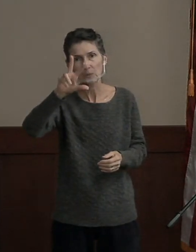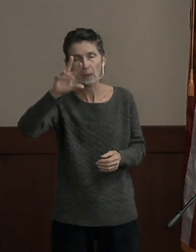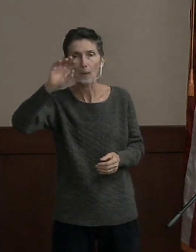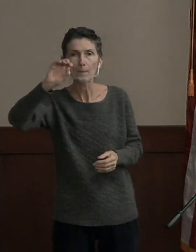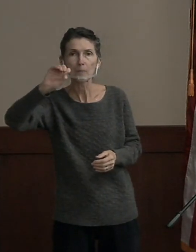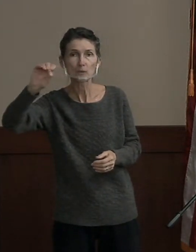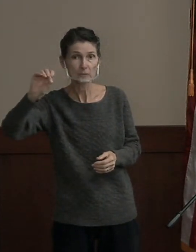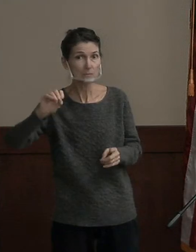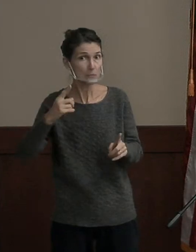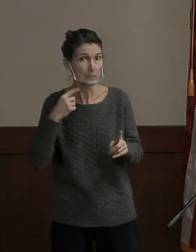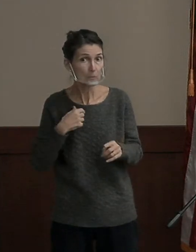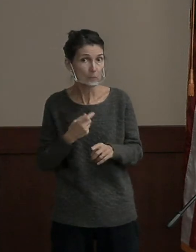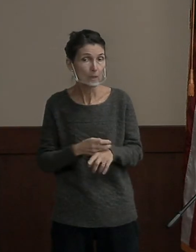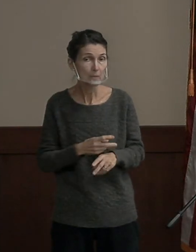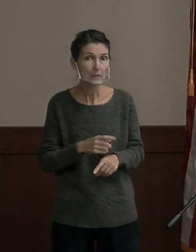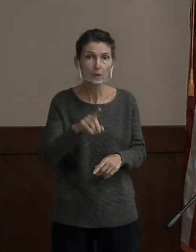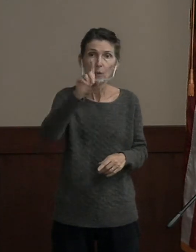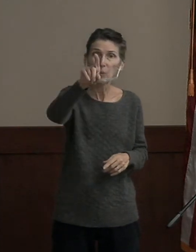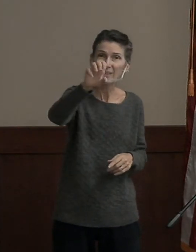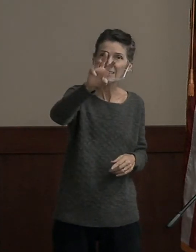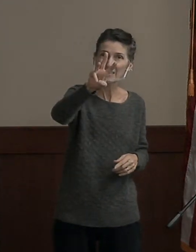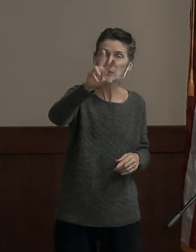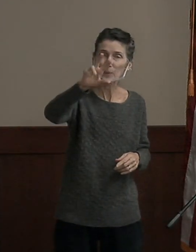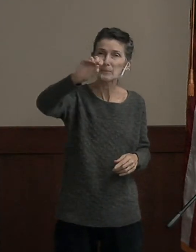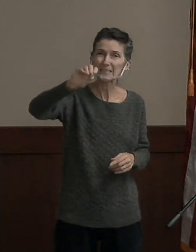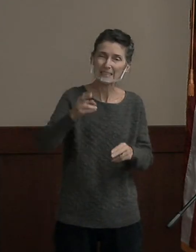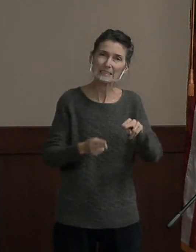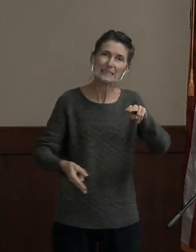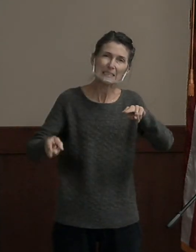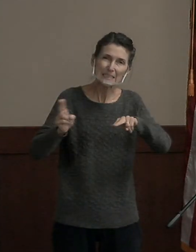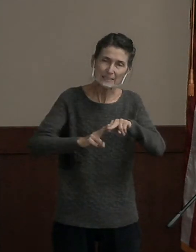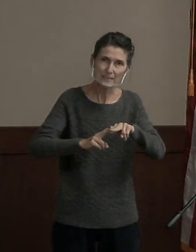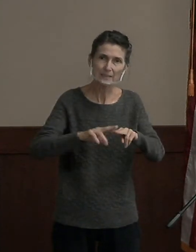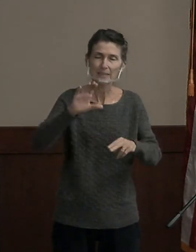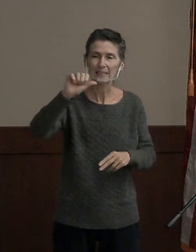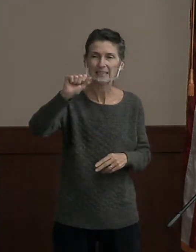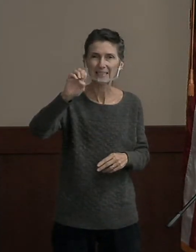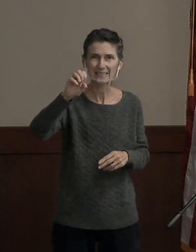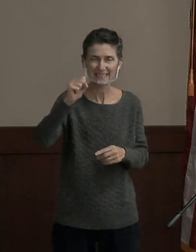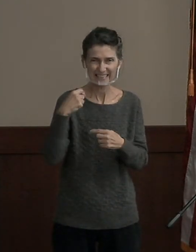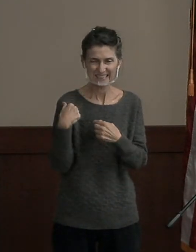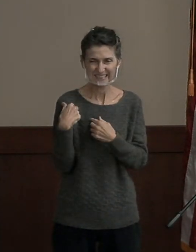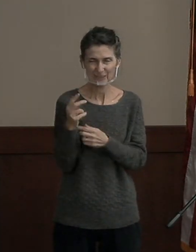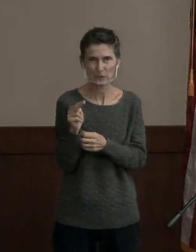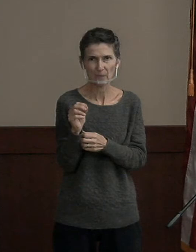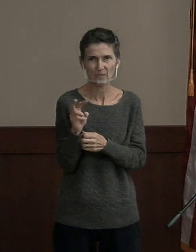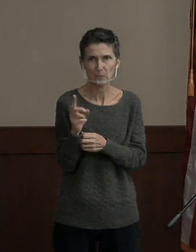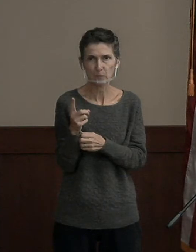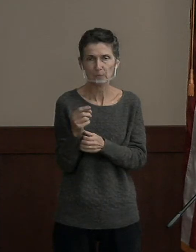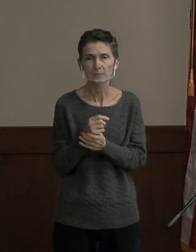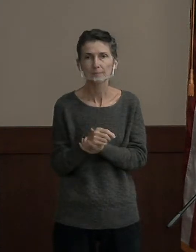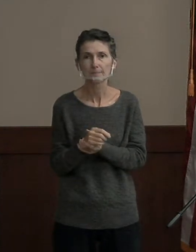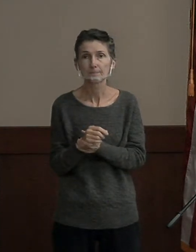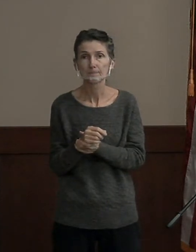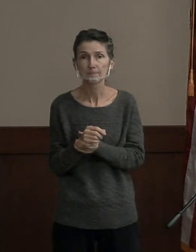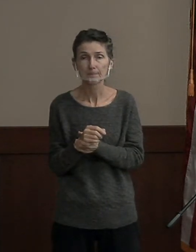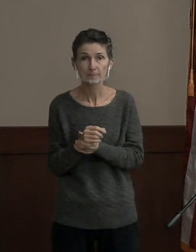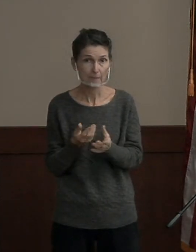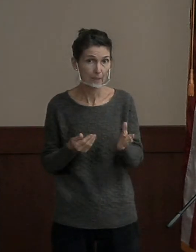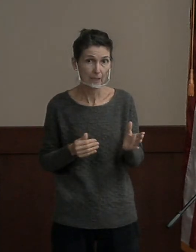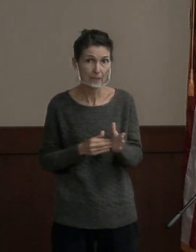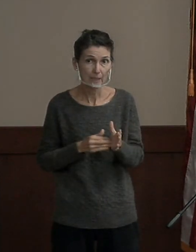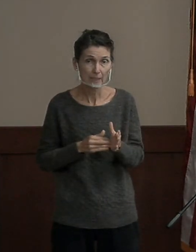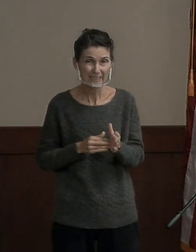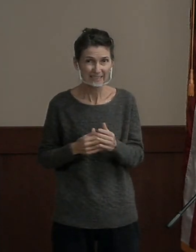163%, you heard me right, 163% increase in cases just since November 1st.